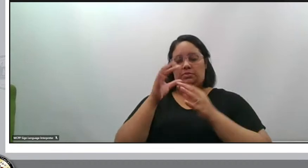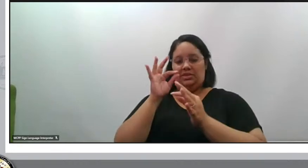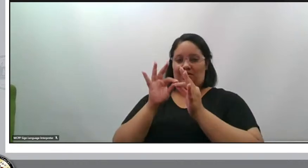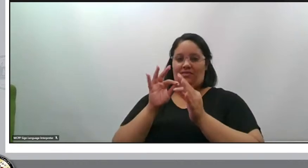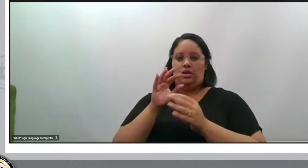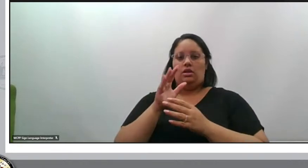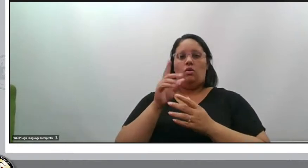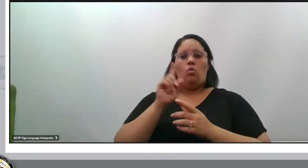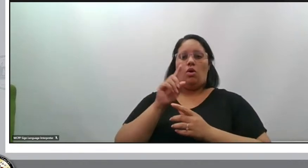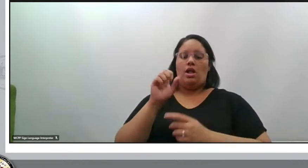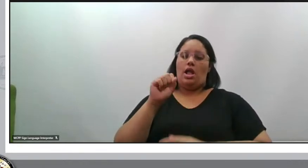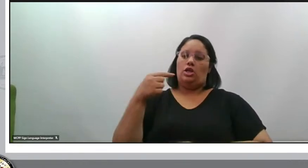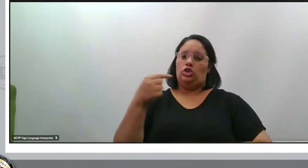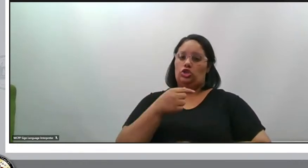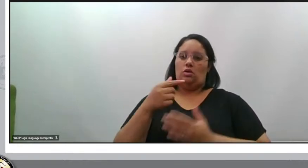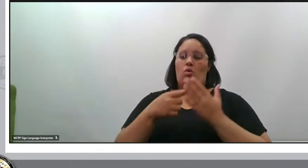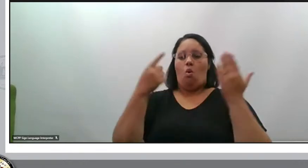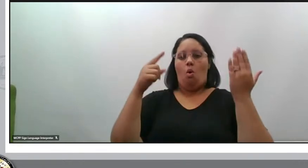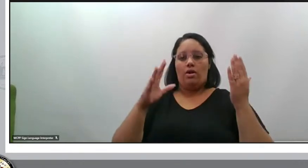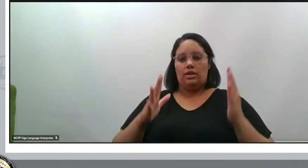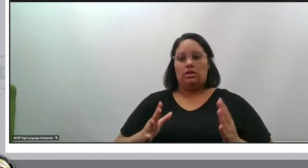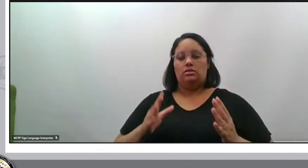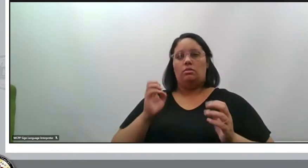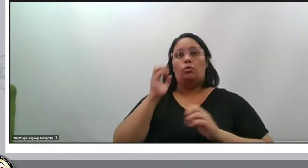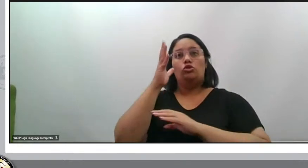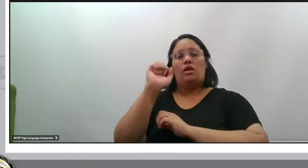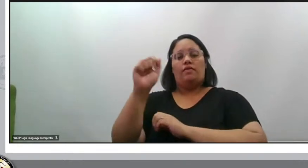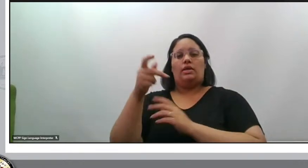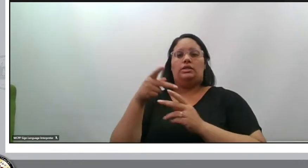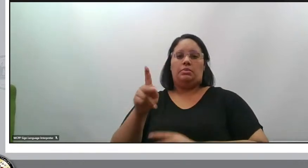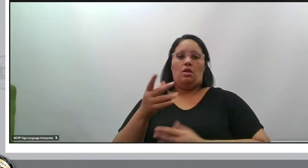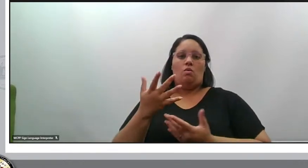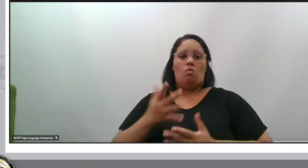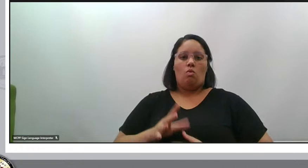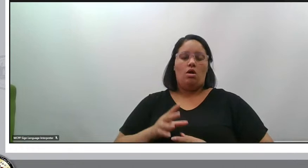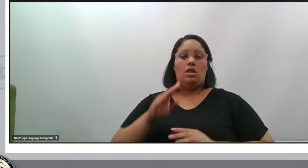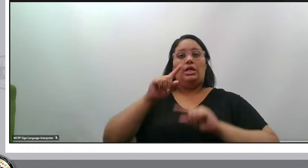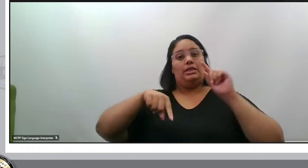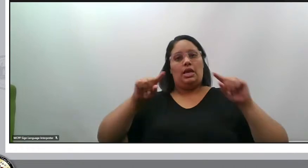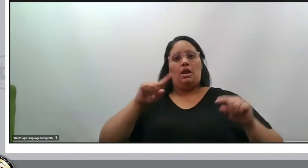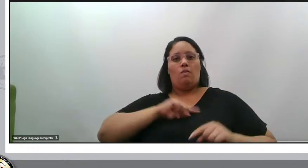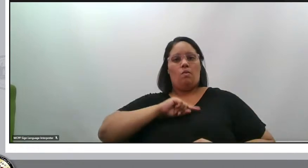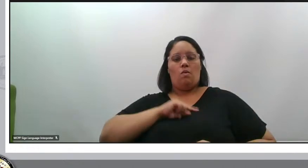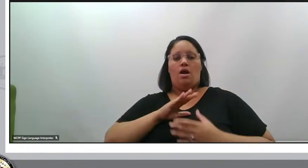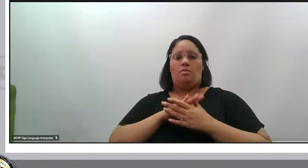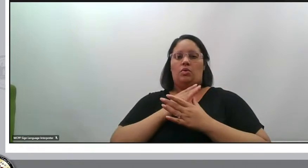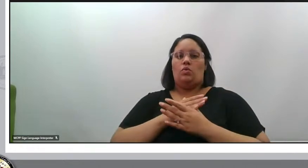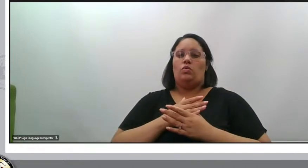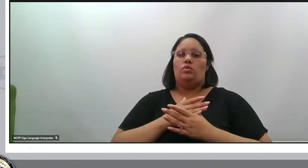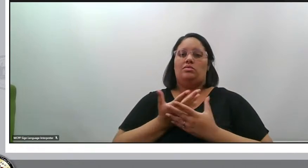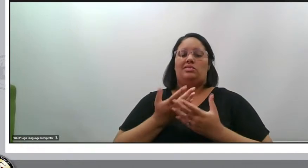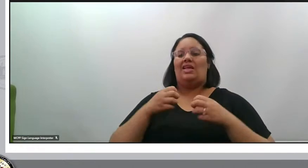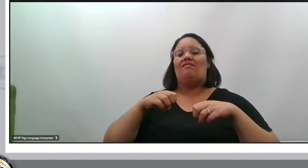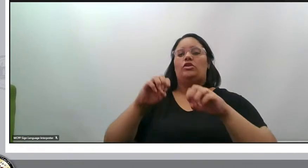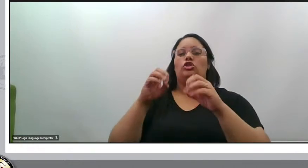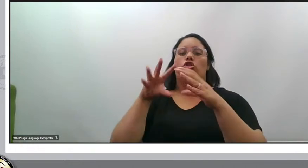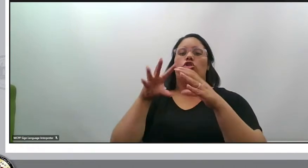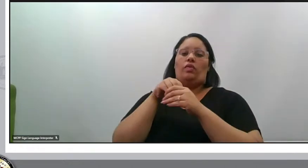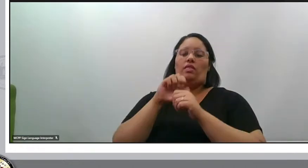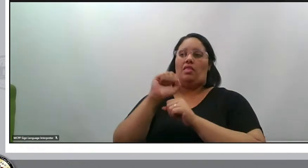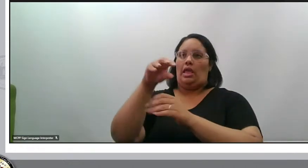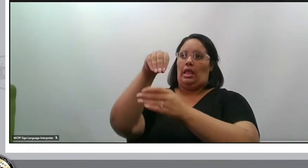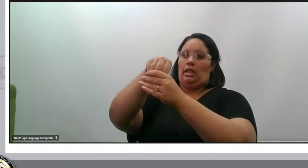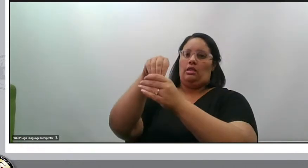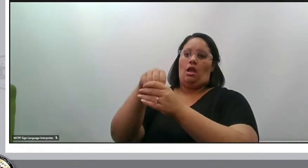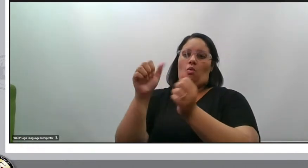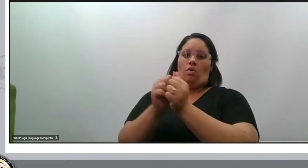the AG or the auditors are projecting to spend. There has been a trend previously due to if I can call it efficiencies with internally with